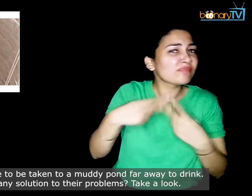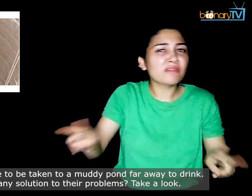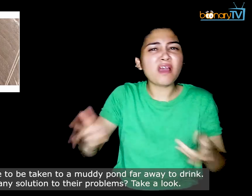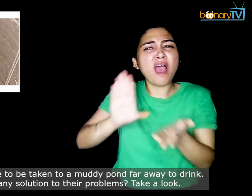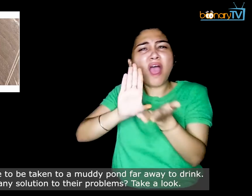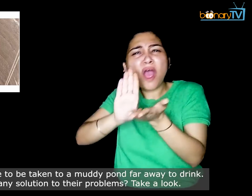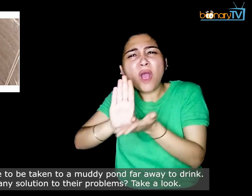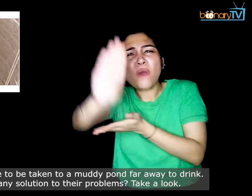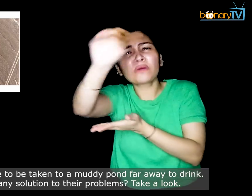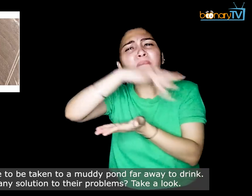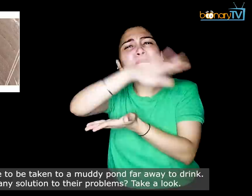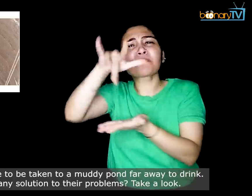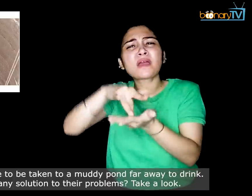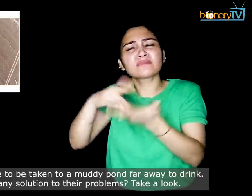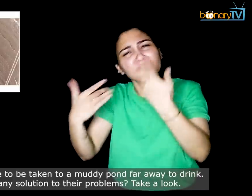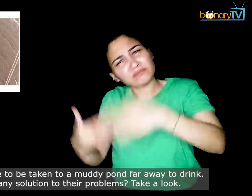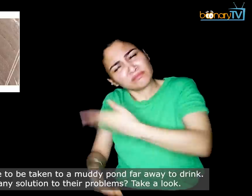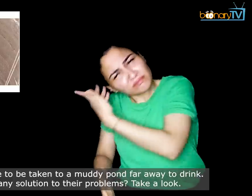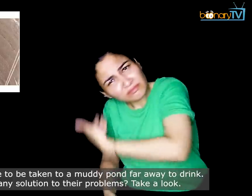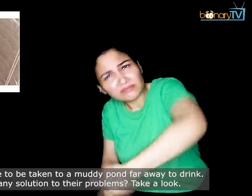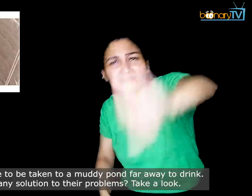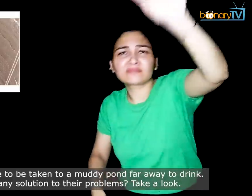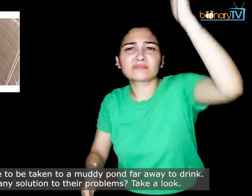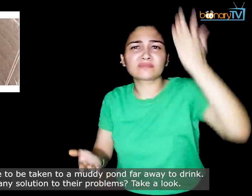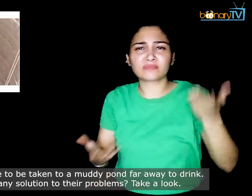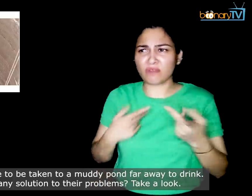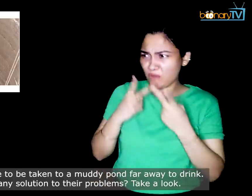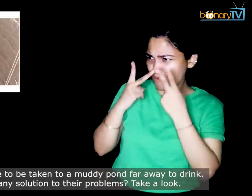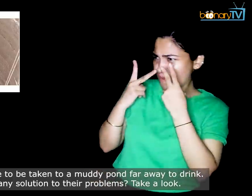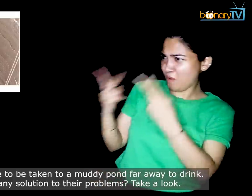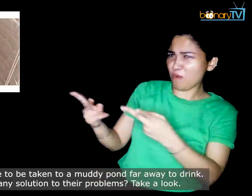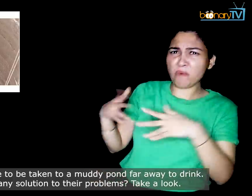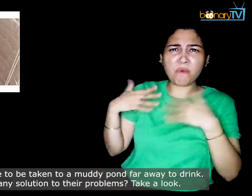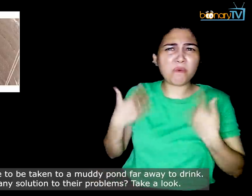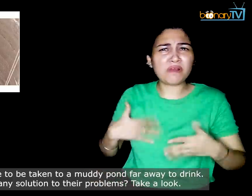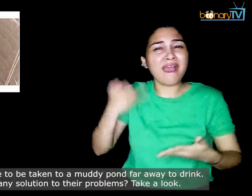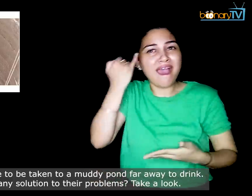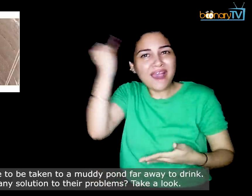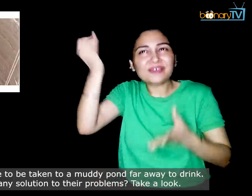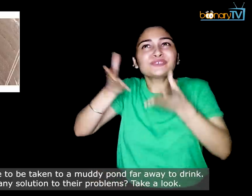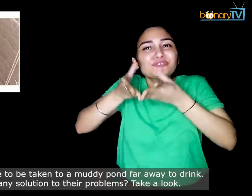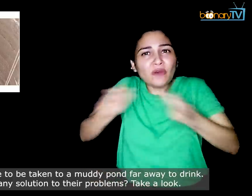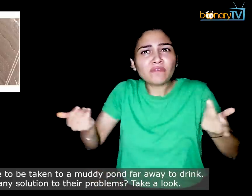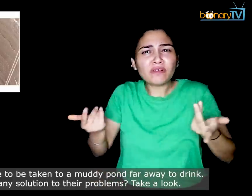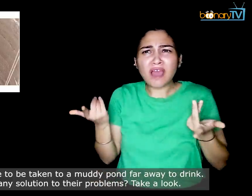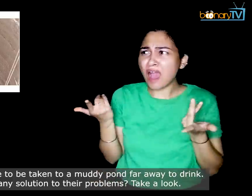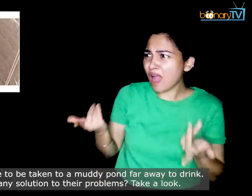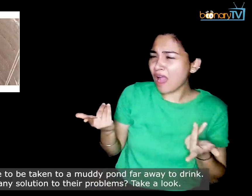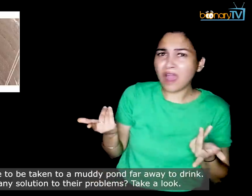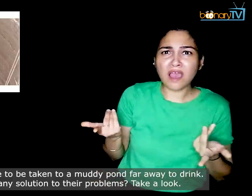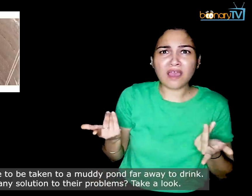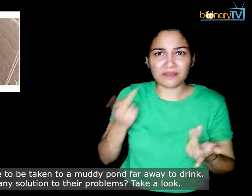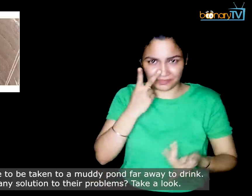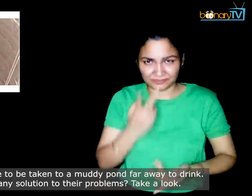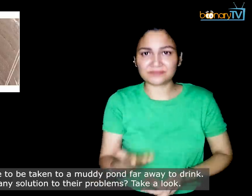drink. Isn't there any solution to their problems? Take a look.